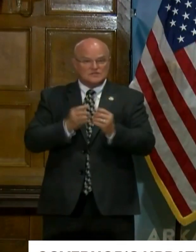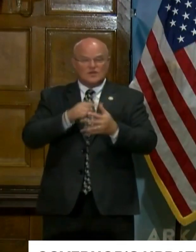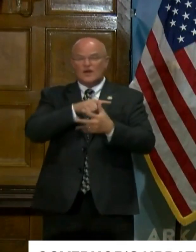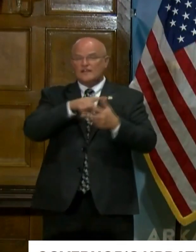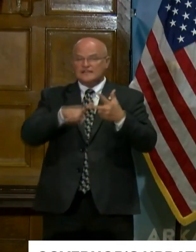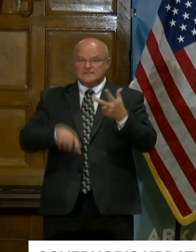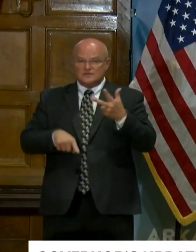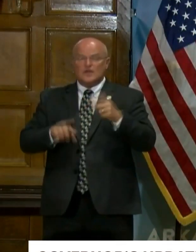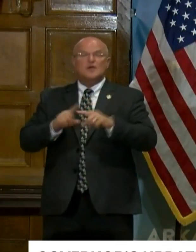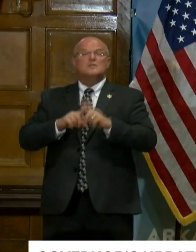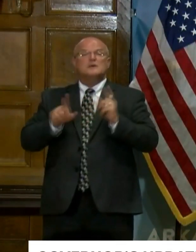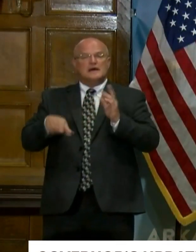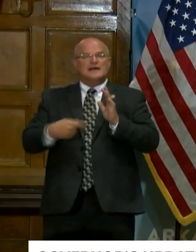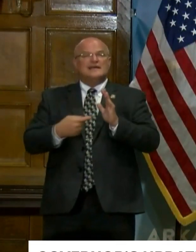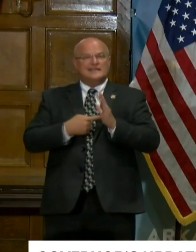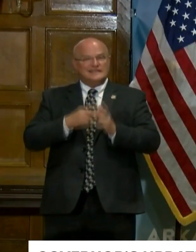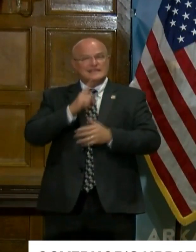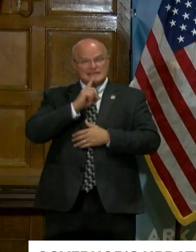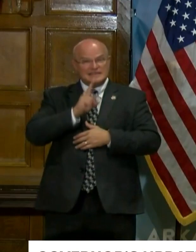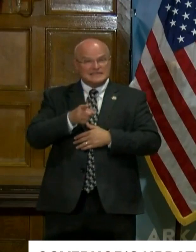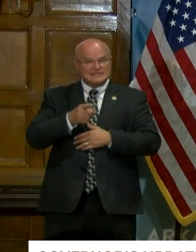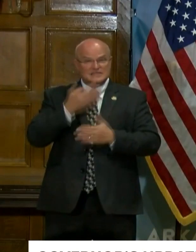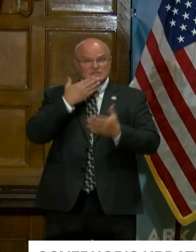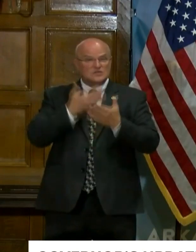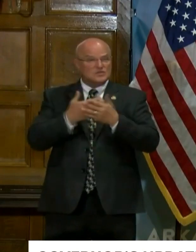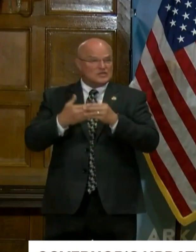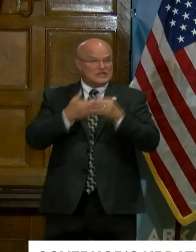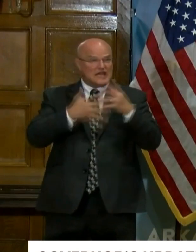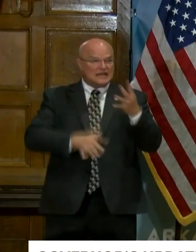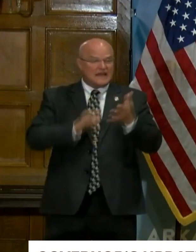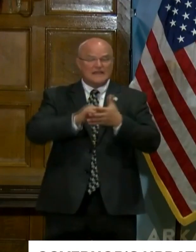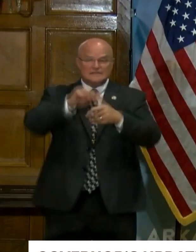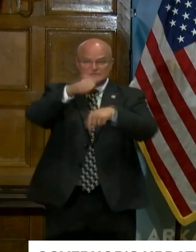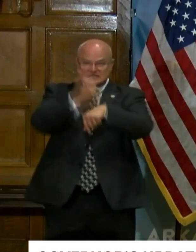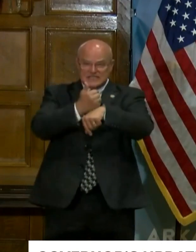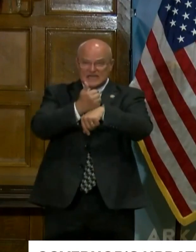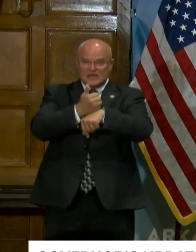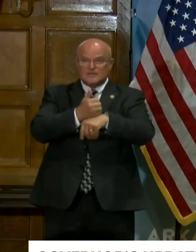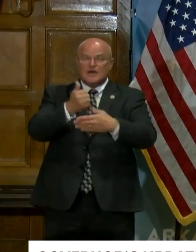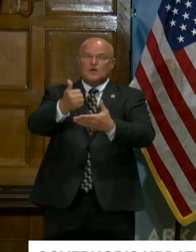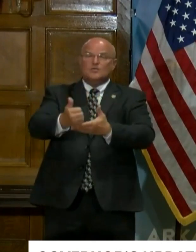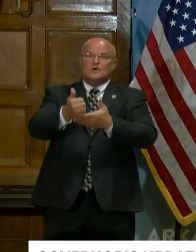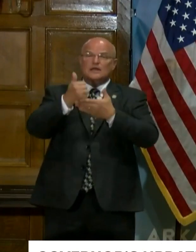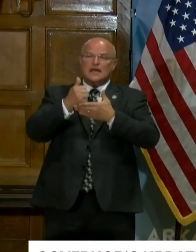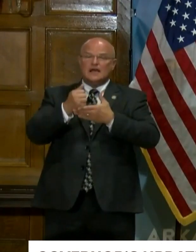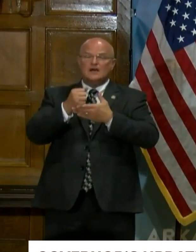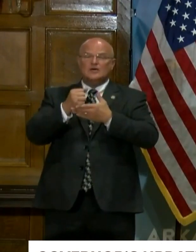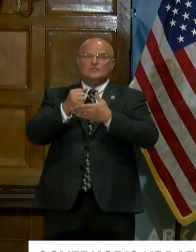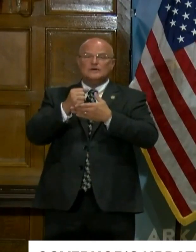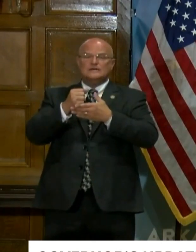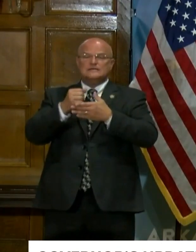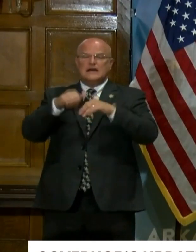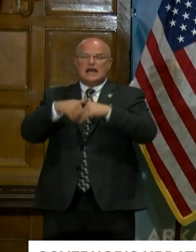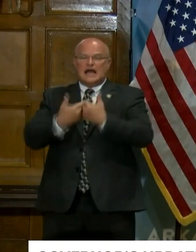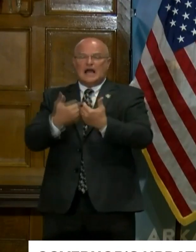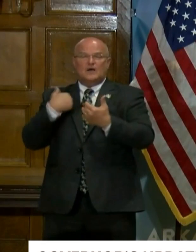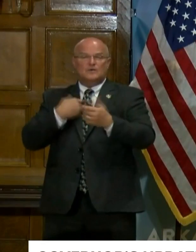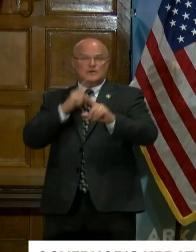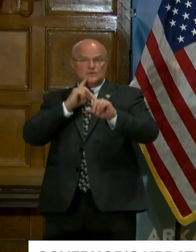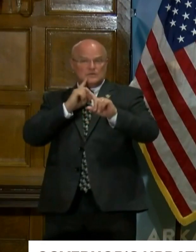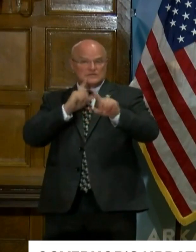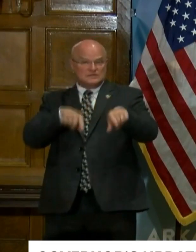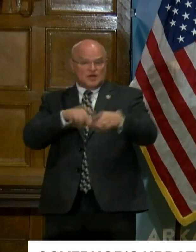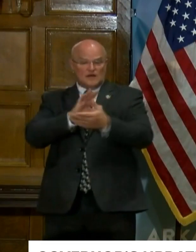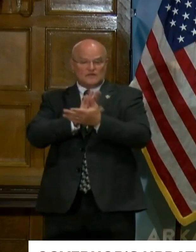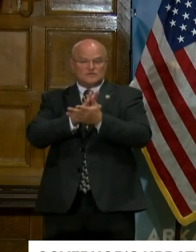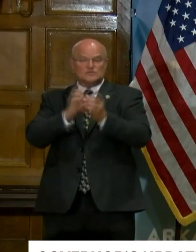this, but I think this is a good guideline that has been set up that will help shape how we respond in the school